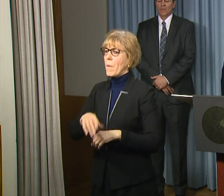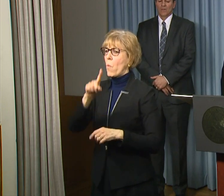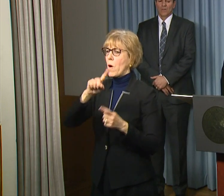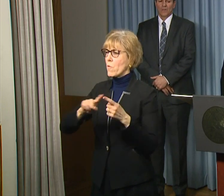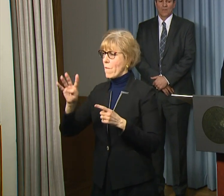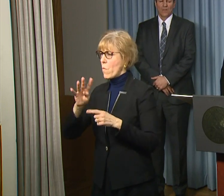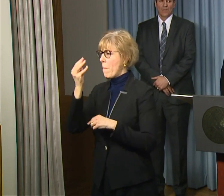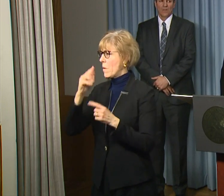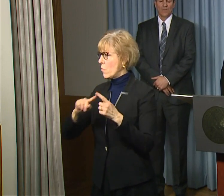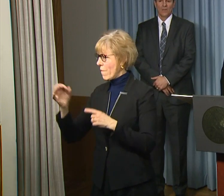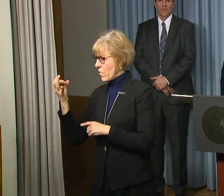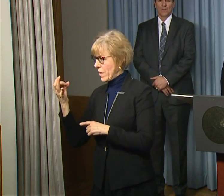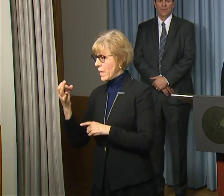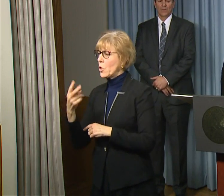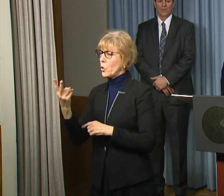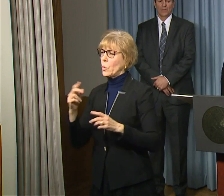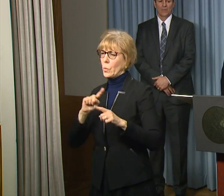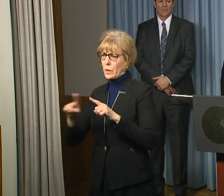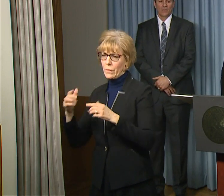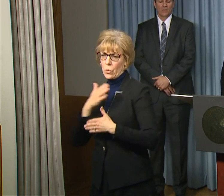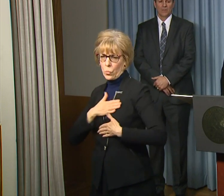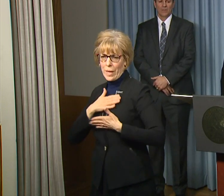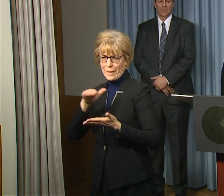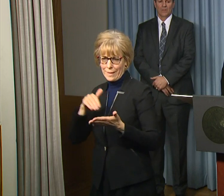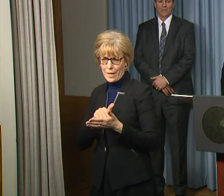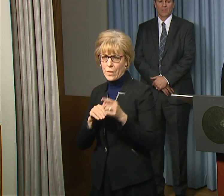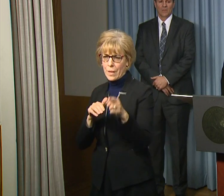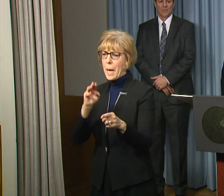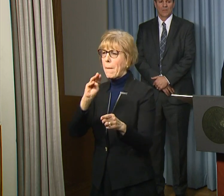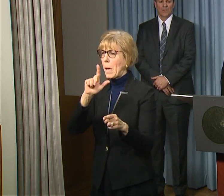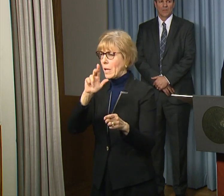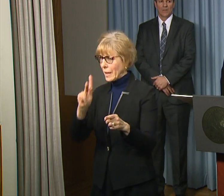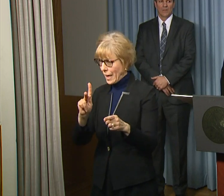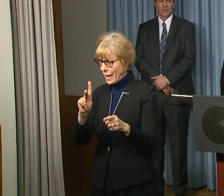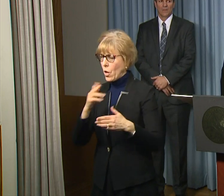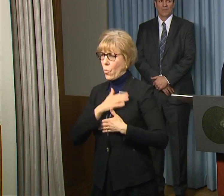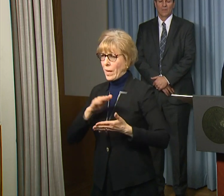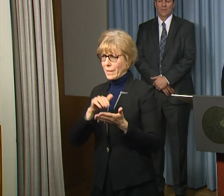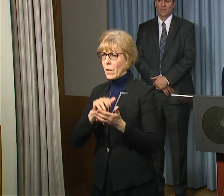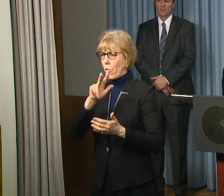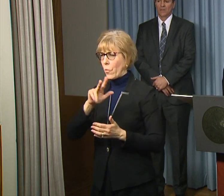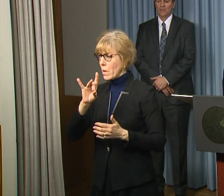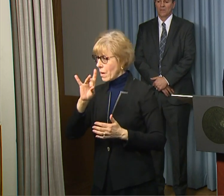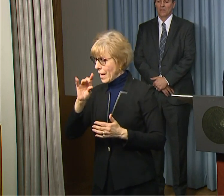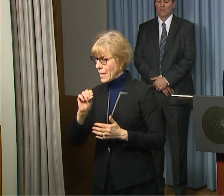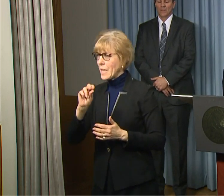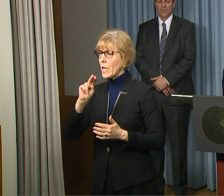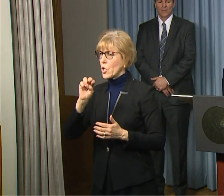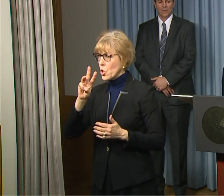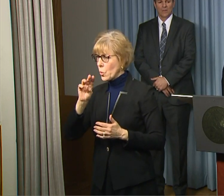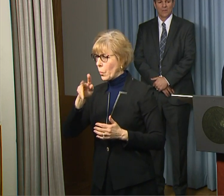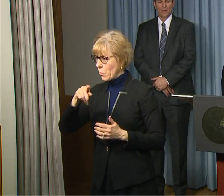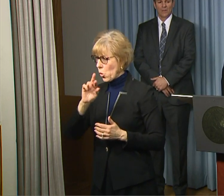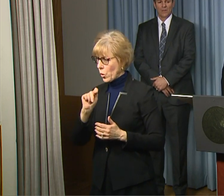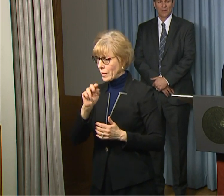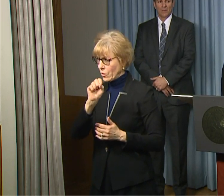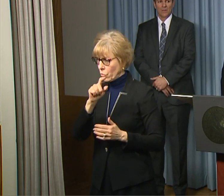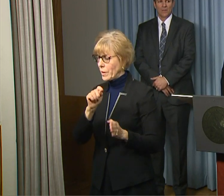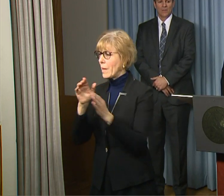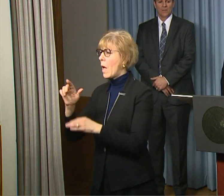through Friday at two recreation centers in the city, the MLK Rec Center, located at 3880 Newport Street, and the La